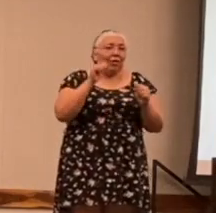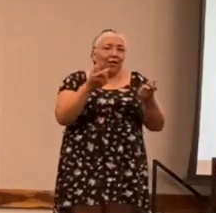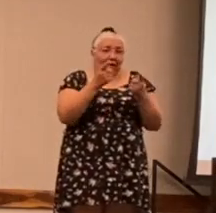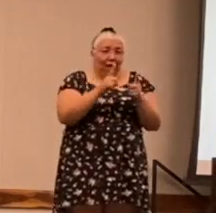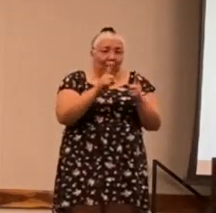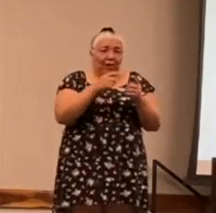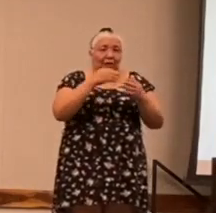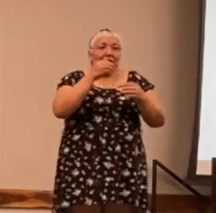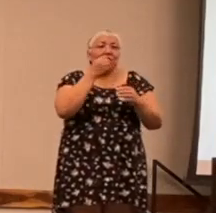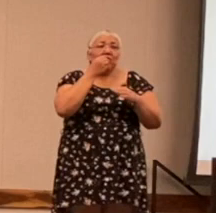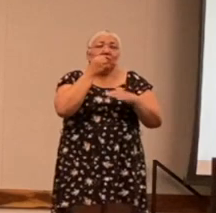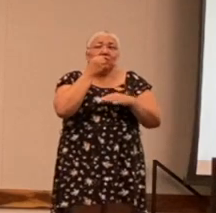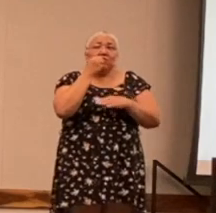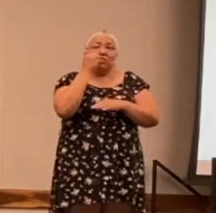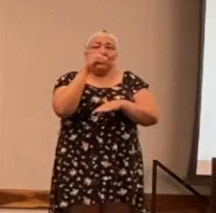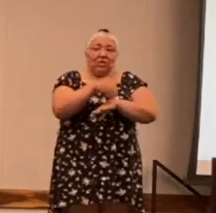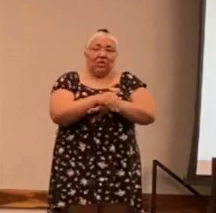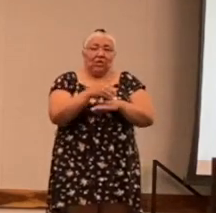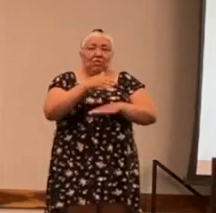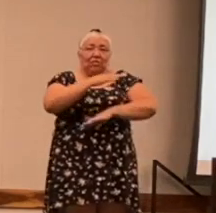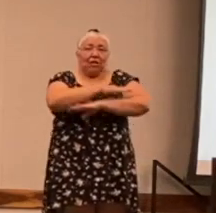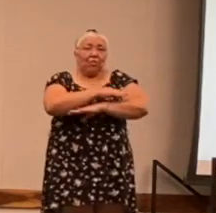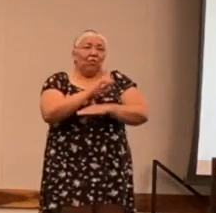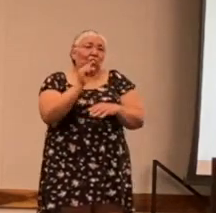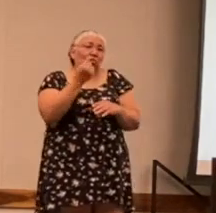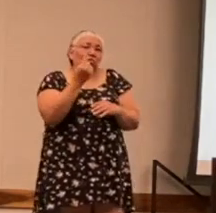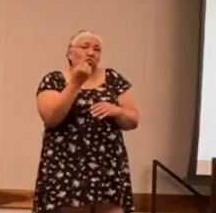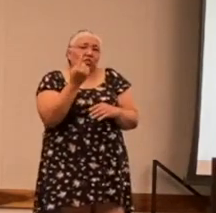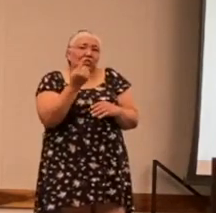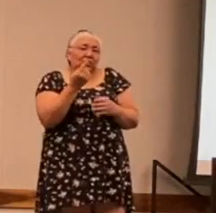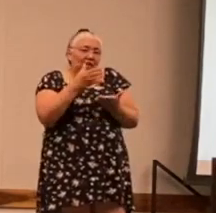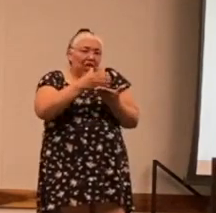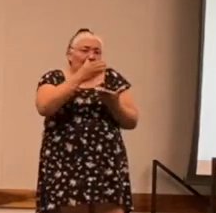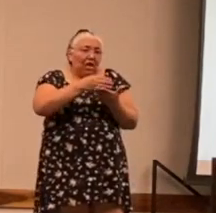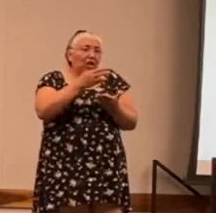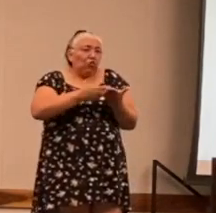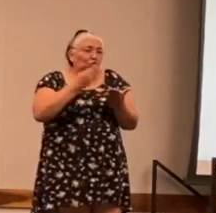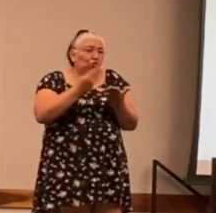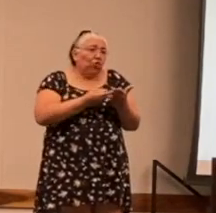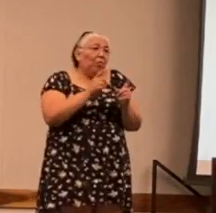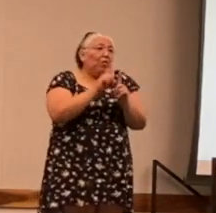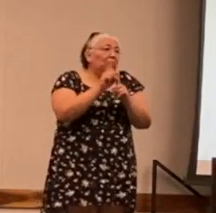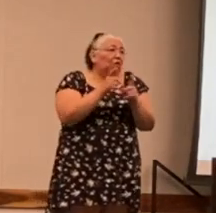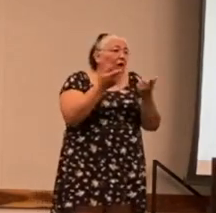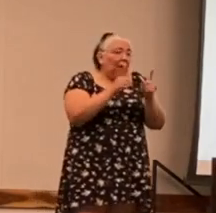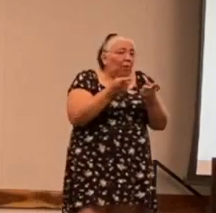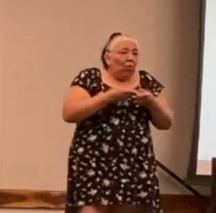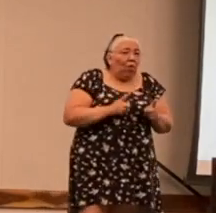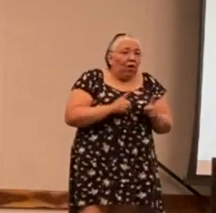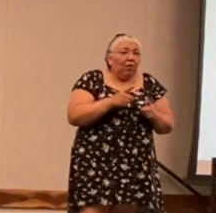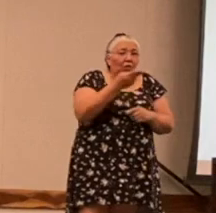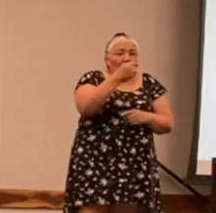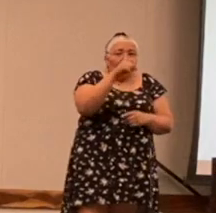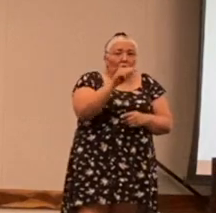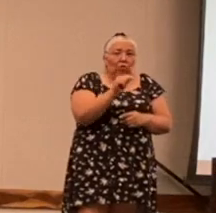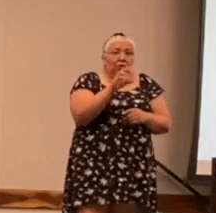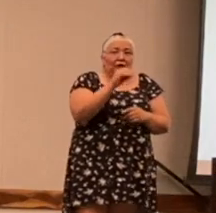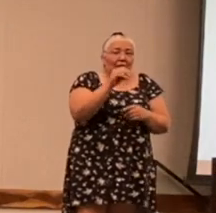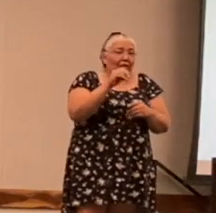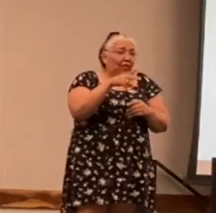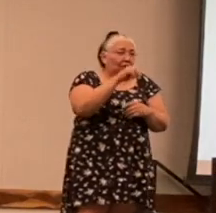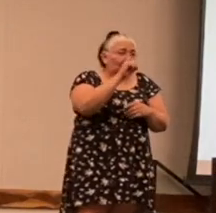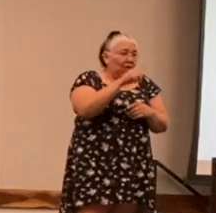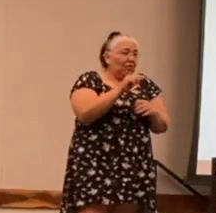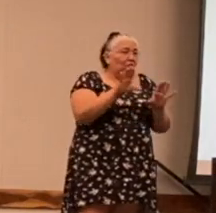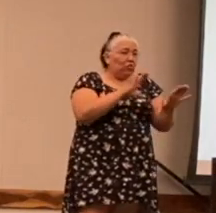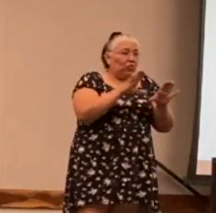dinner table where the main dish is just a can of soup, right? It can even happen while the host and the guests are doing chores